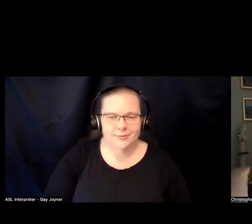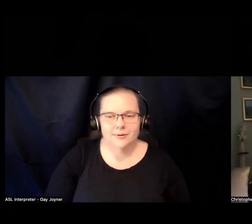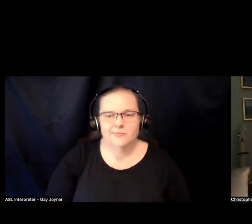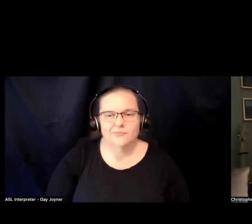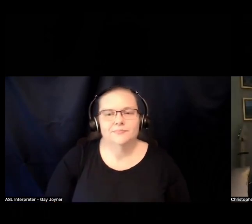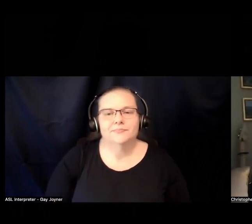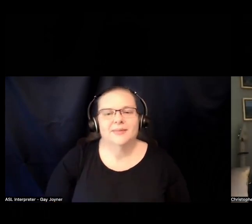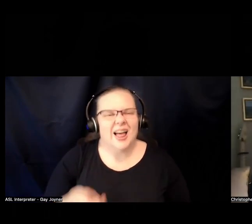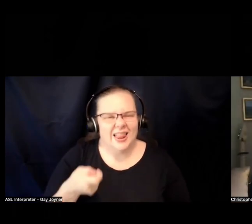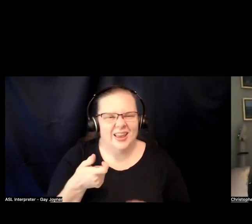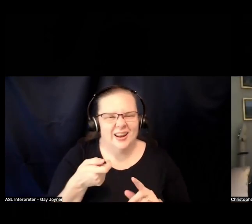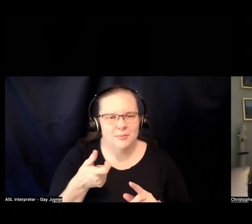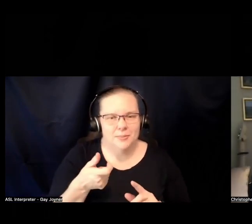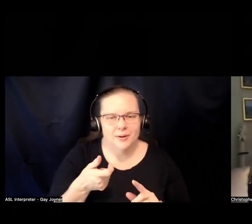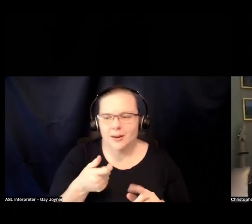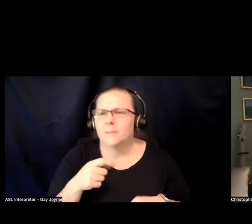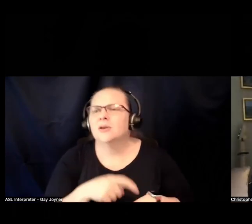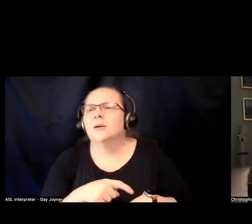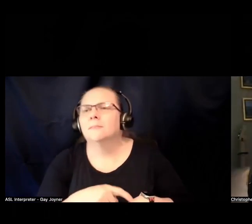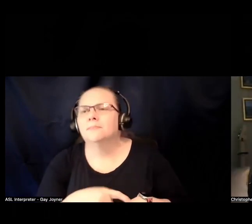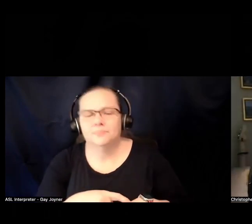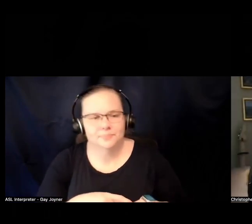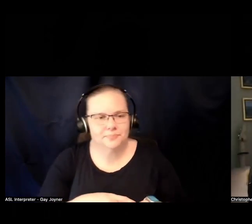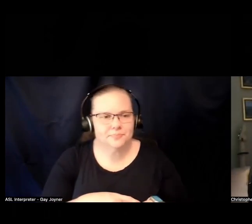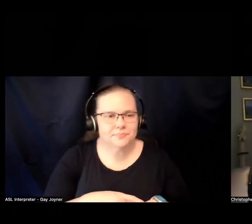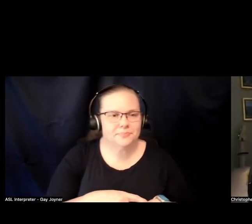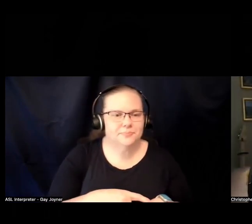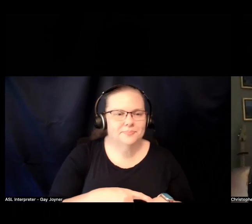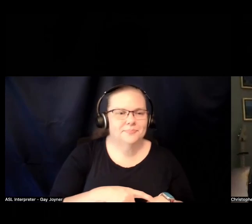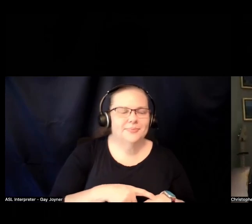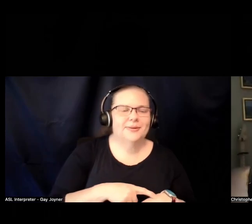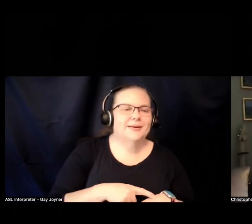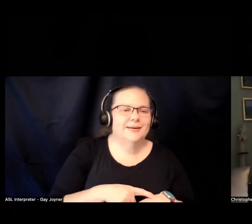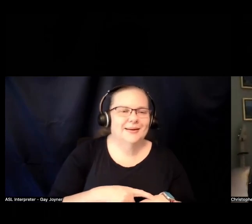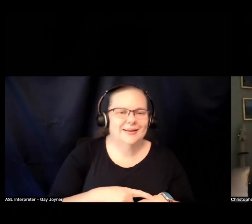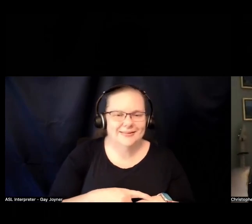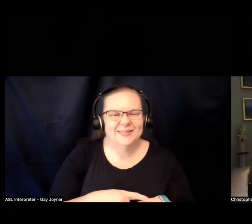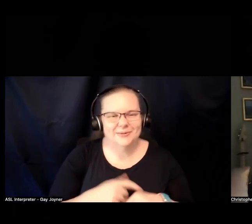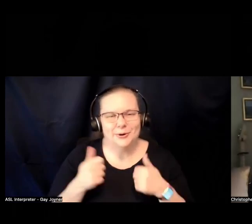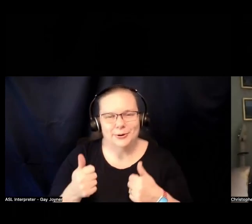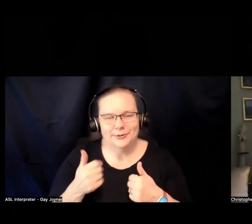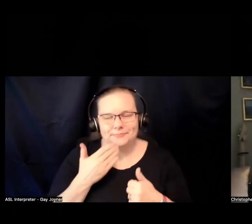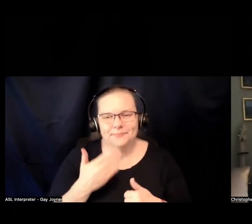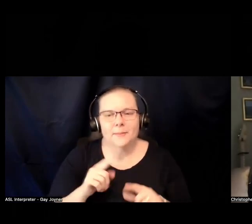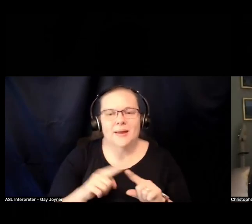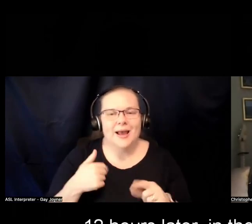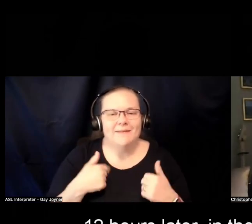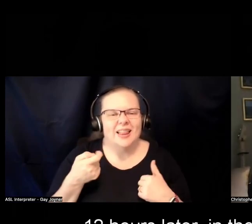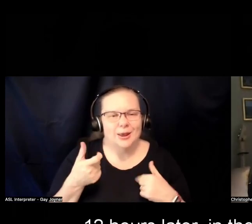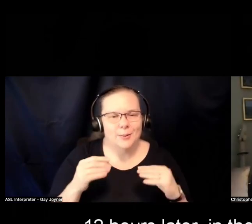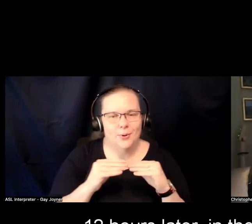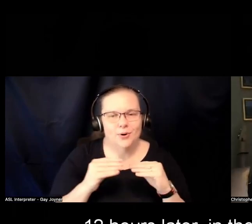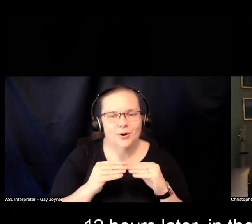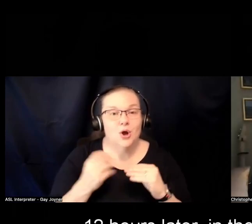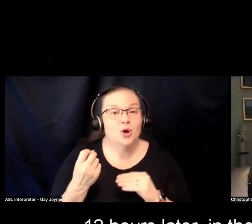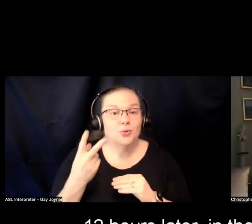I'll read just a little bit more. How am I doing on time? You are great. It's 2:45. All right. I have just a little bit more here. 12